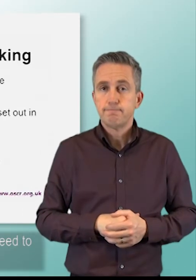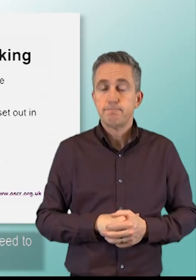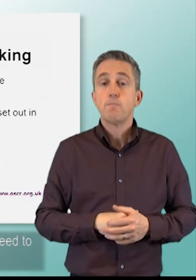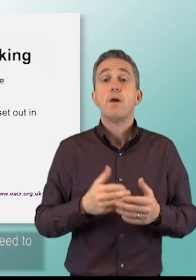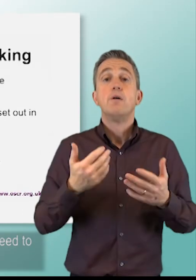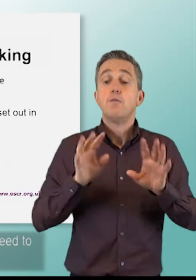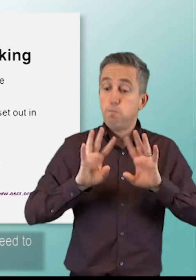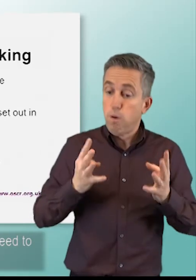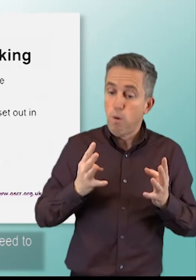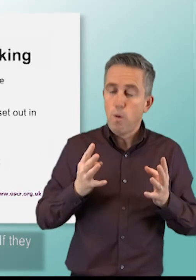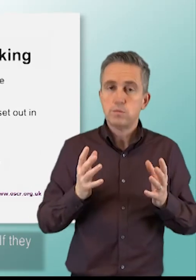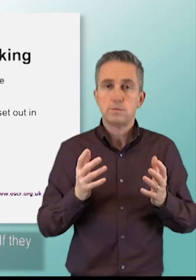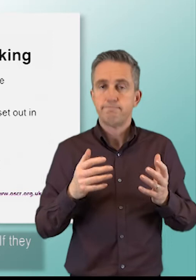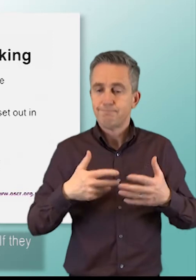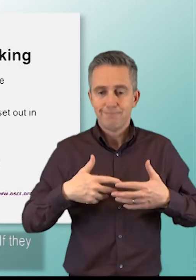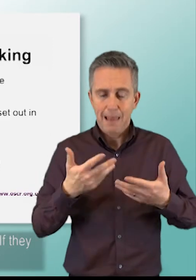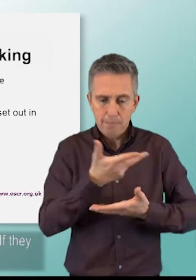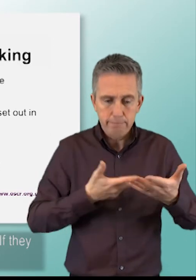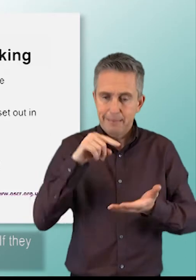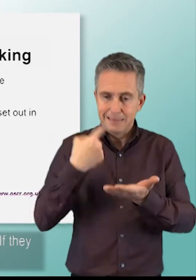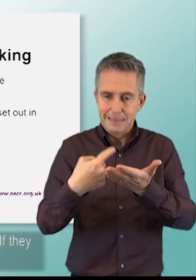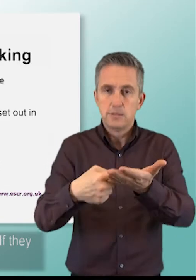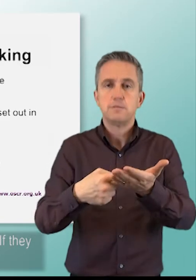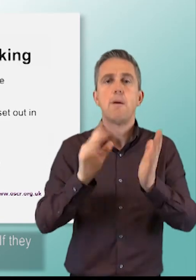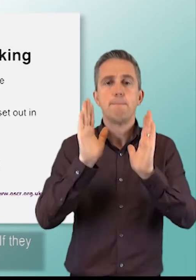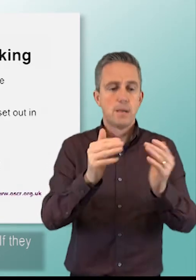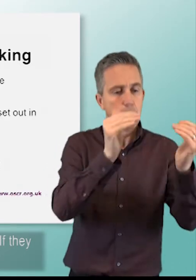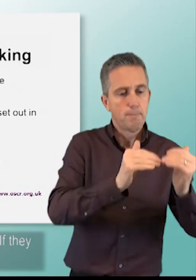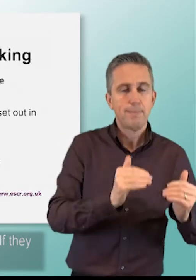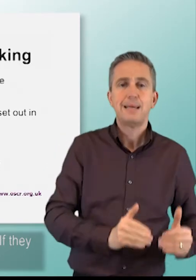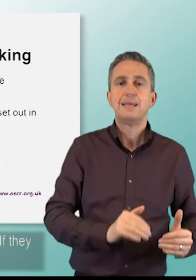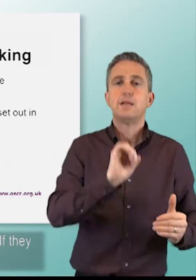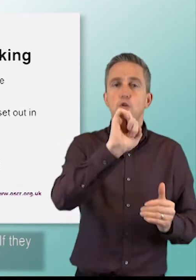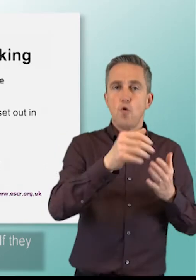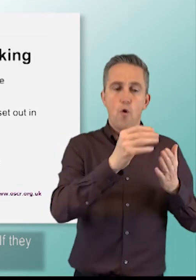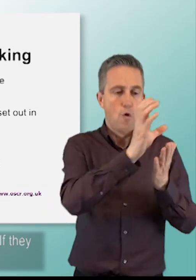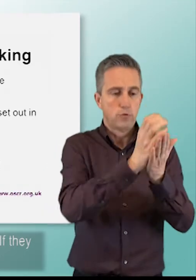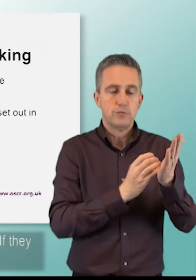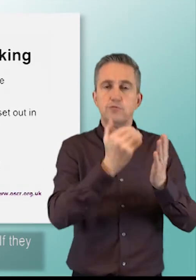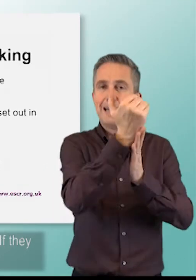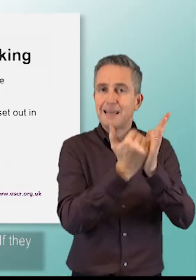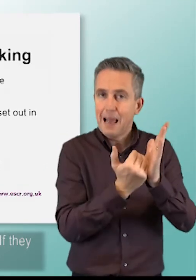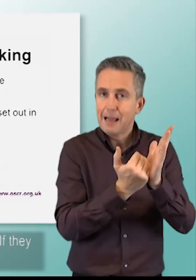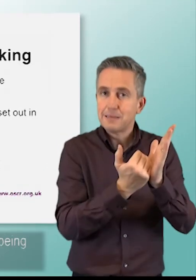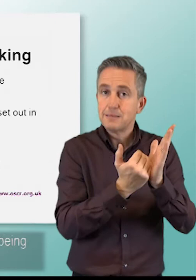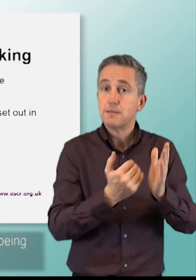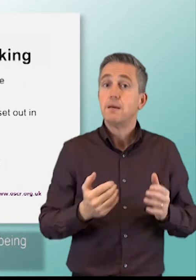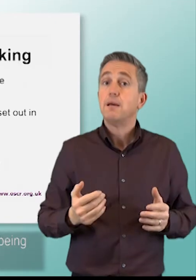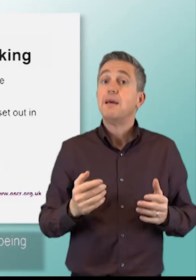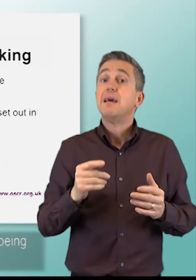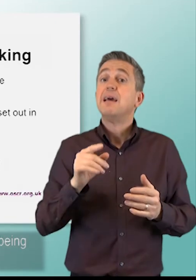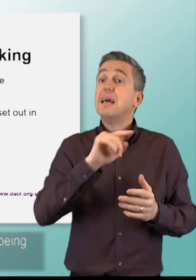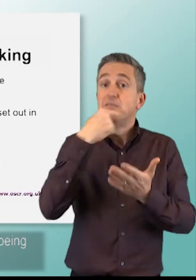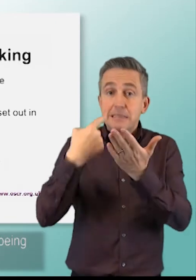in line with the requirements which are set out in the governing document of the charity. If they're not, they may end up being void, and that can result